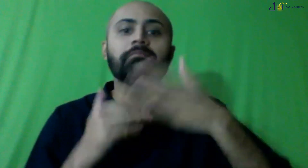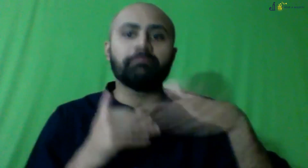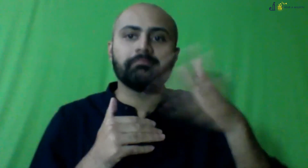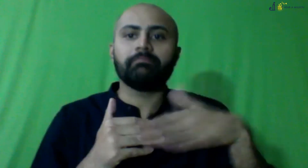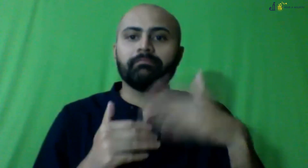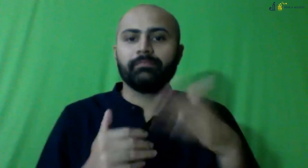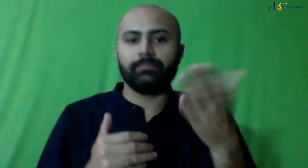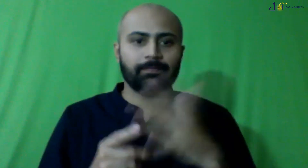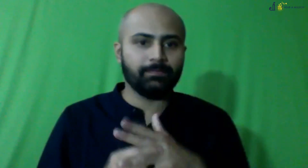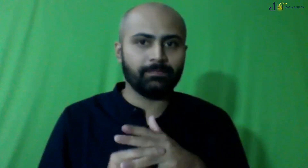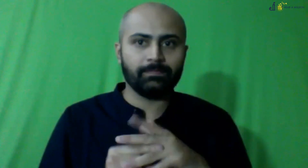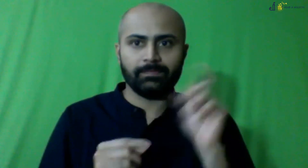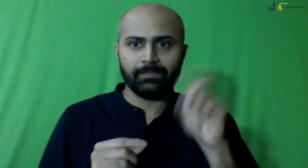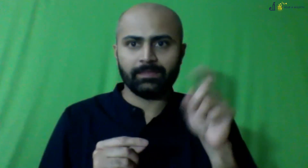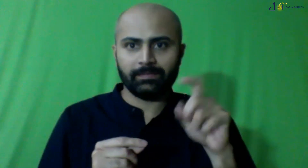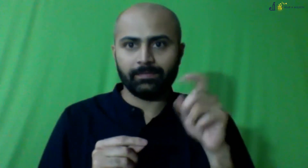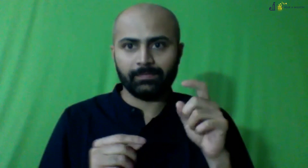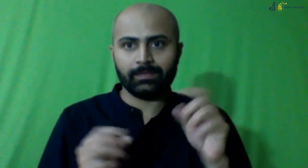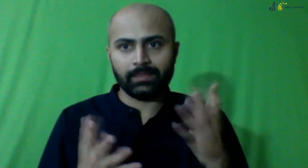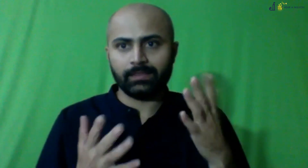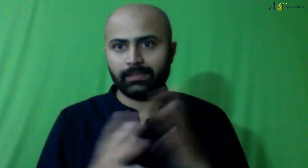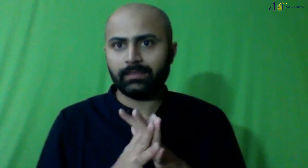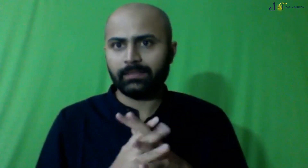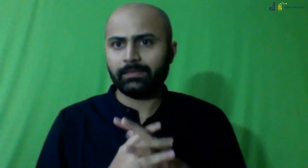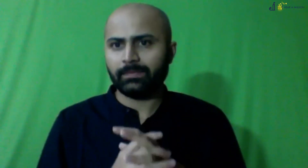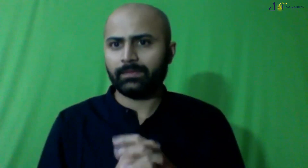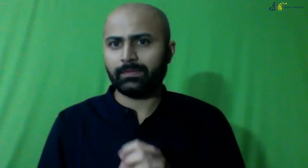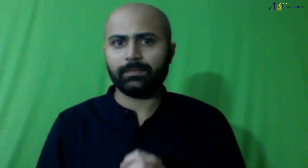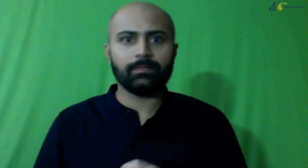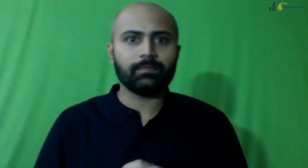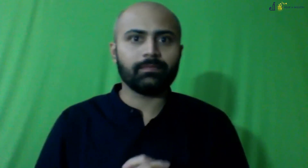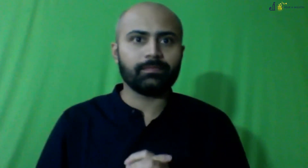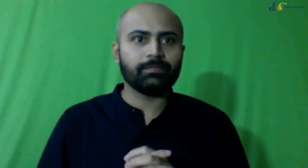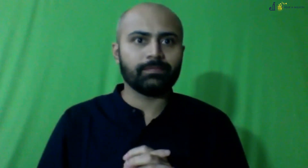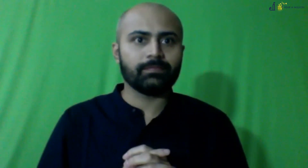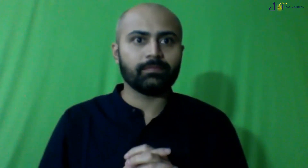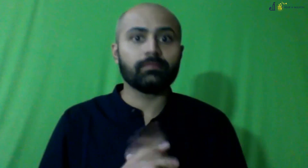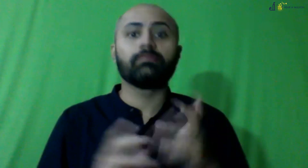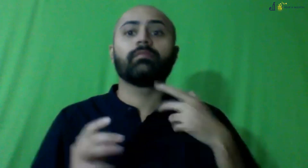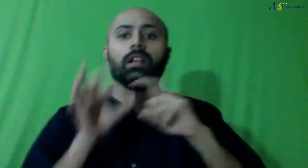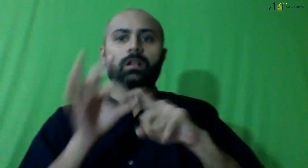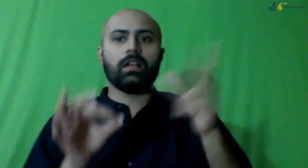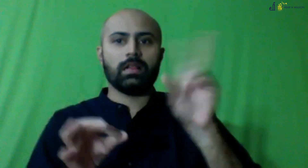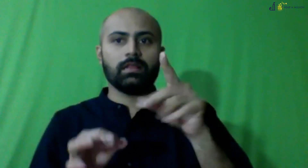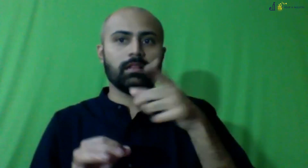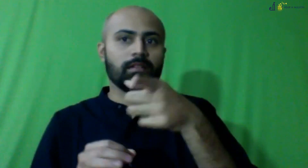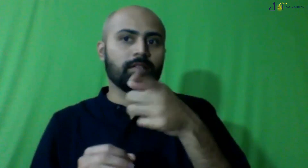As would you like to call more people a deaf panel?